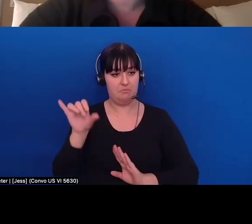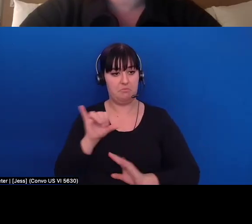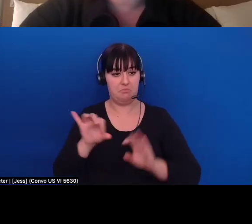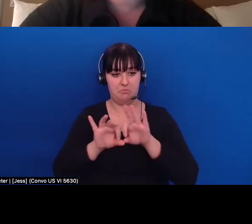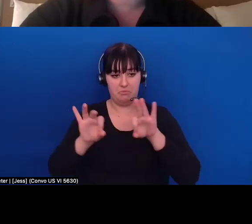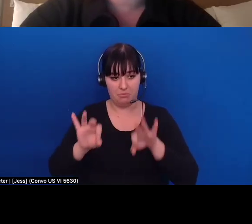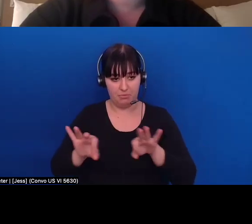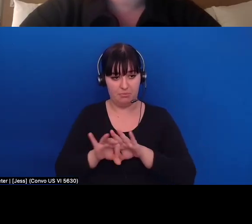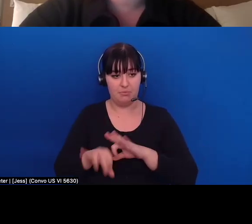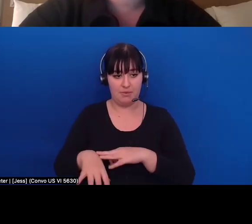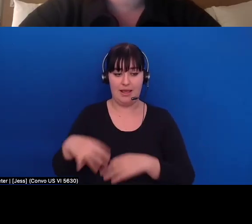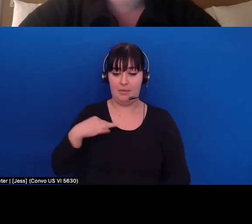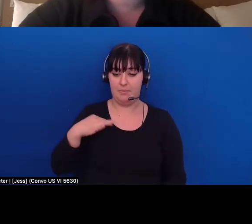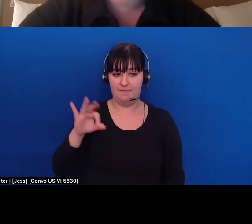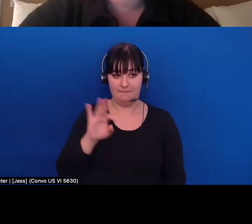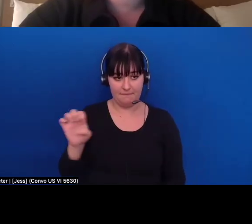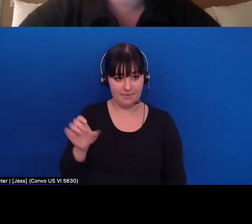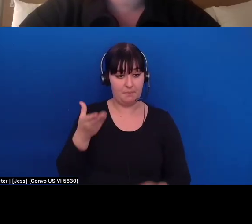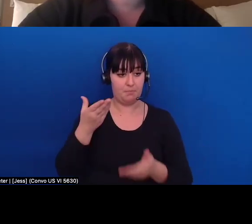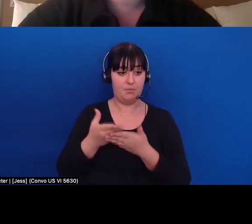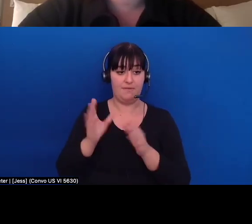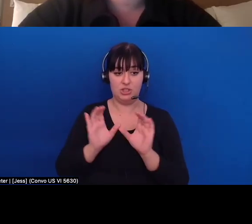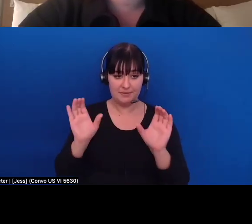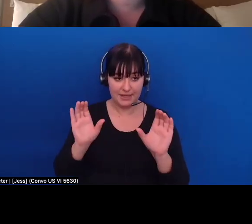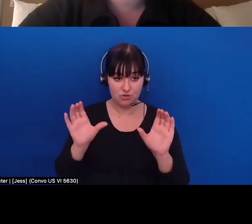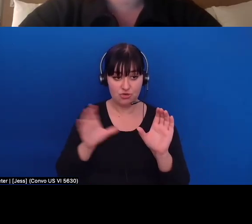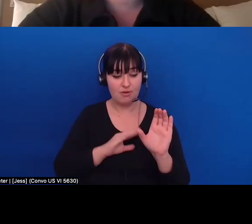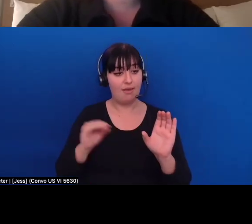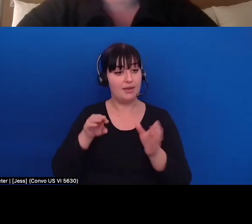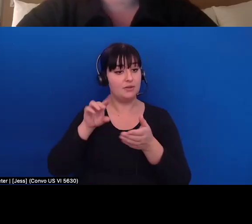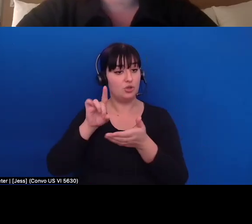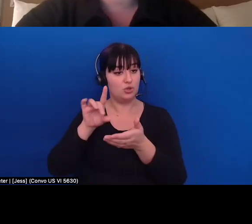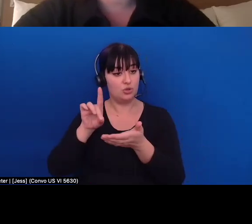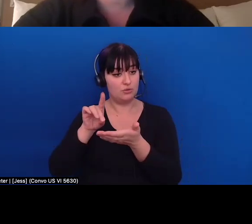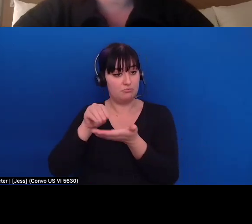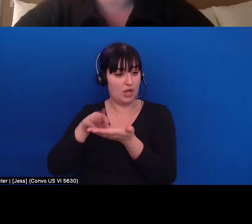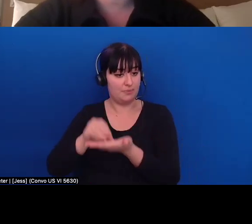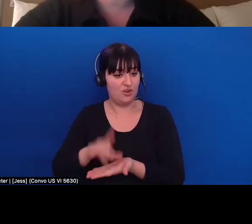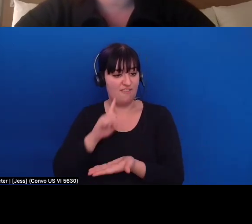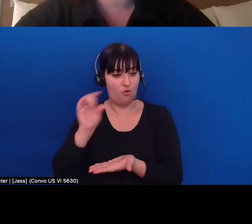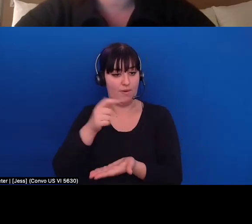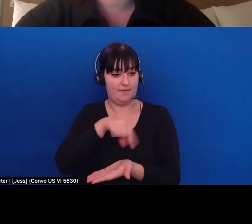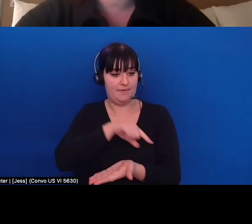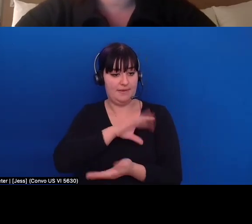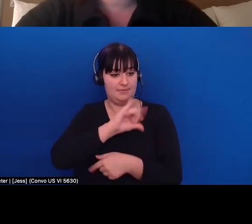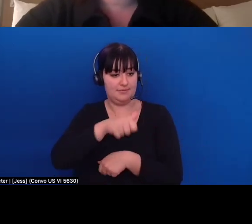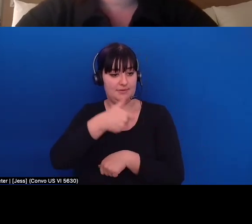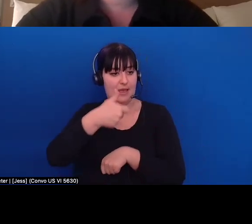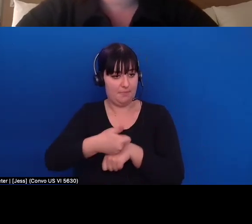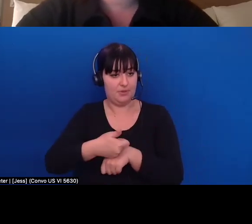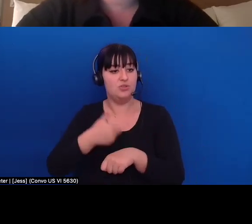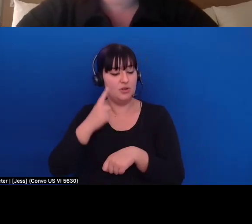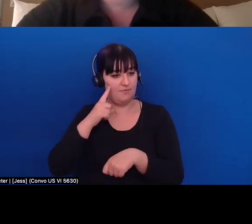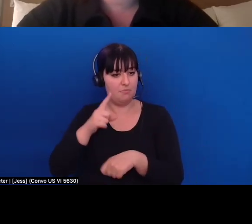an application fee, proof of certification, and documentation of other qualifications established by the board.